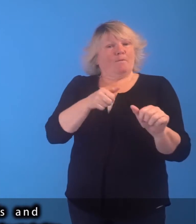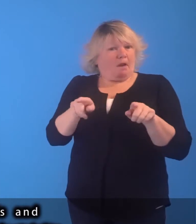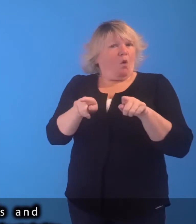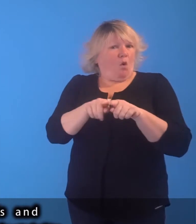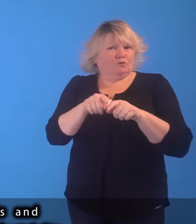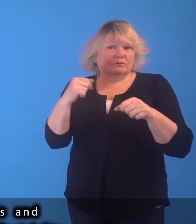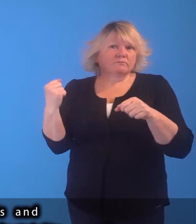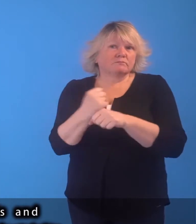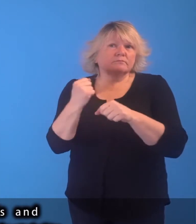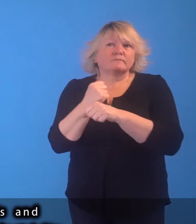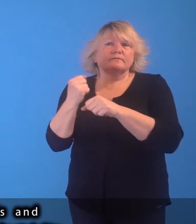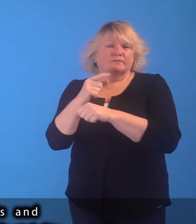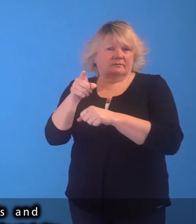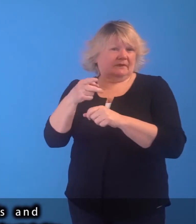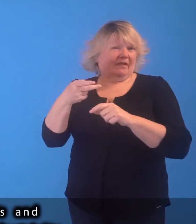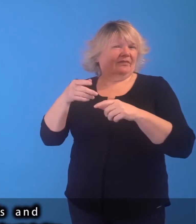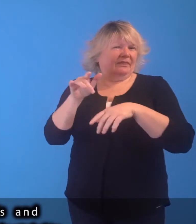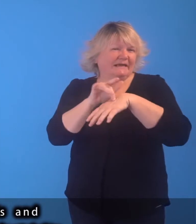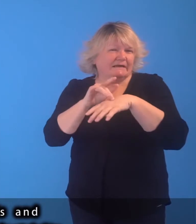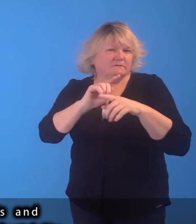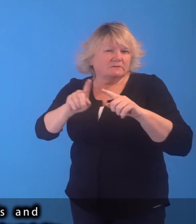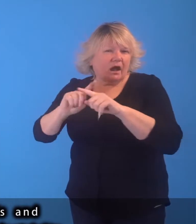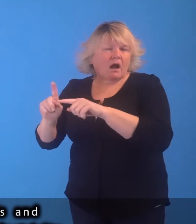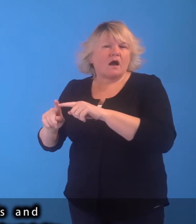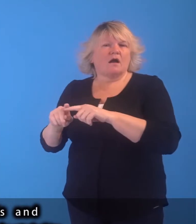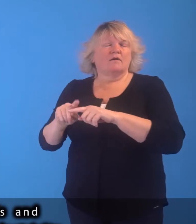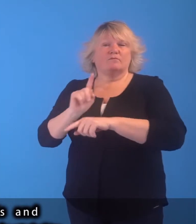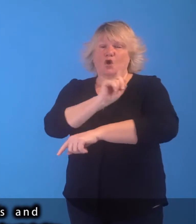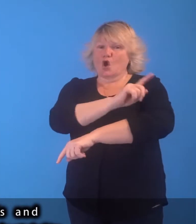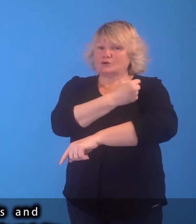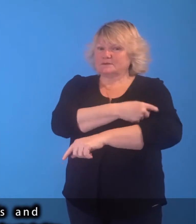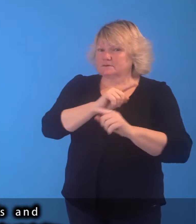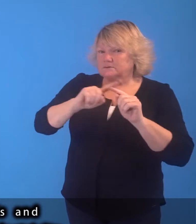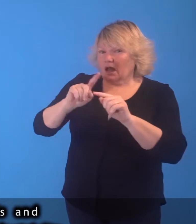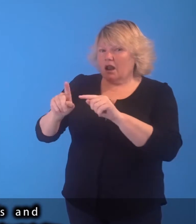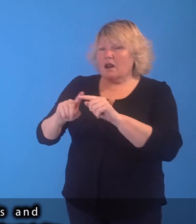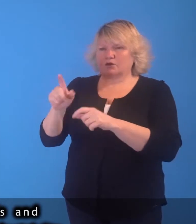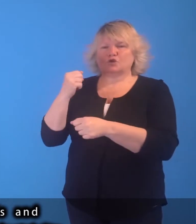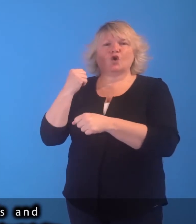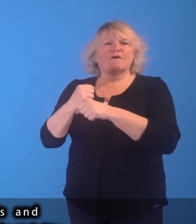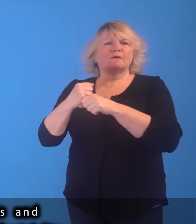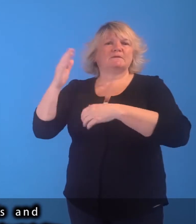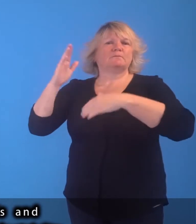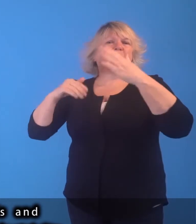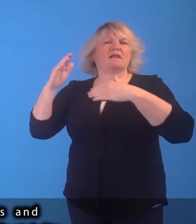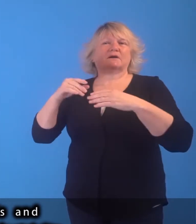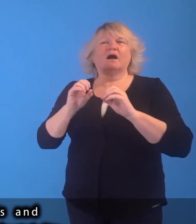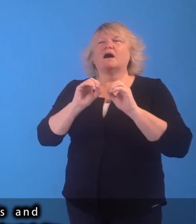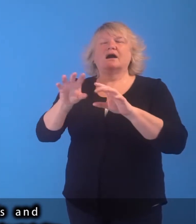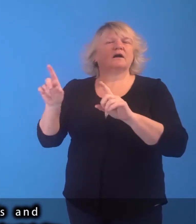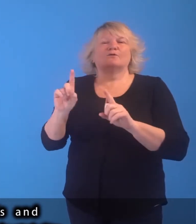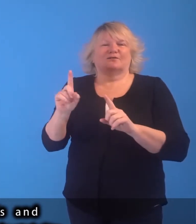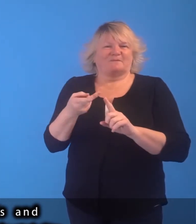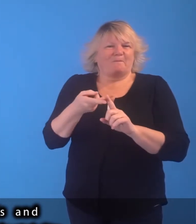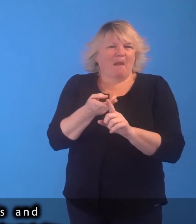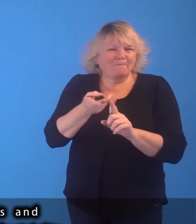They also fitted theatres, hospitals, and public buildings with plumbing and